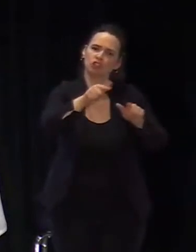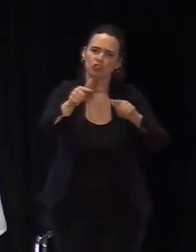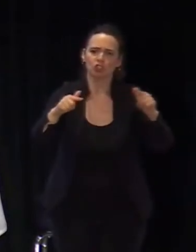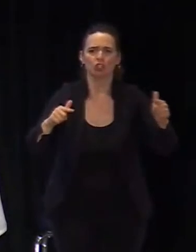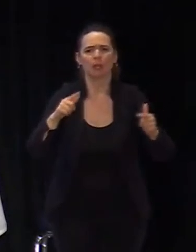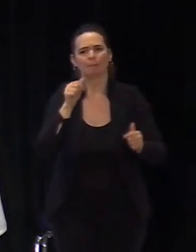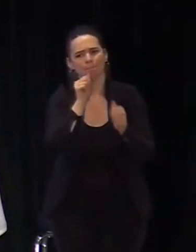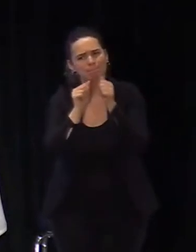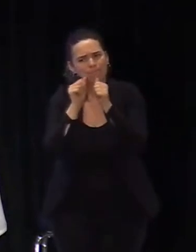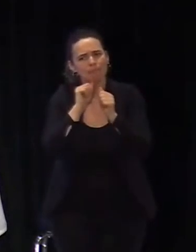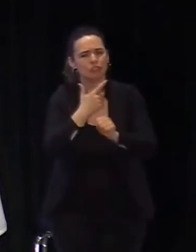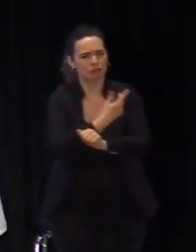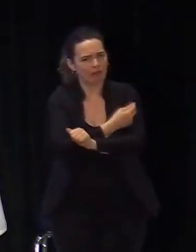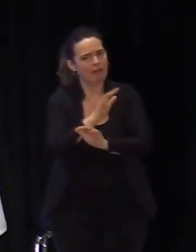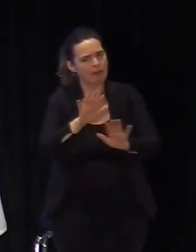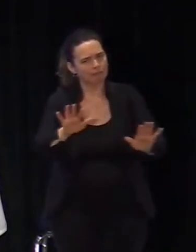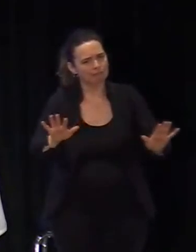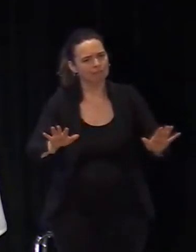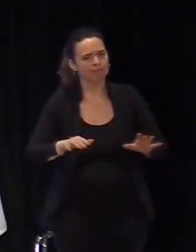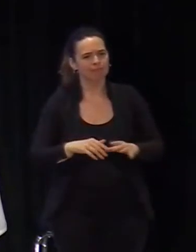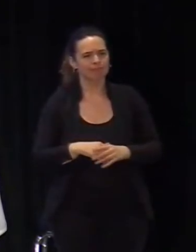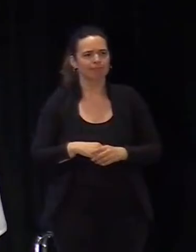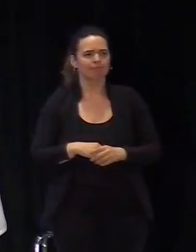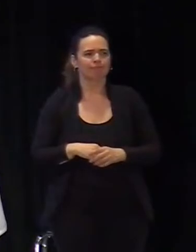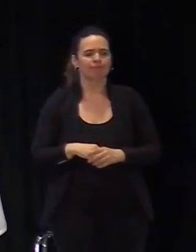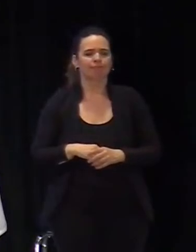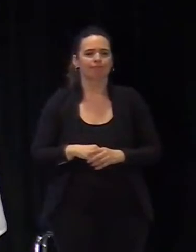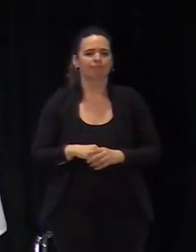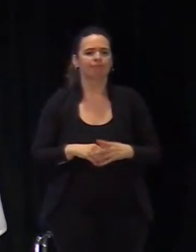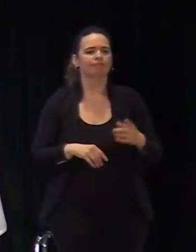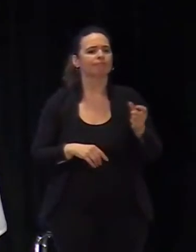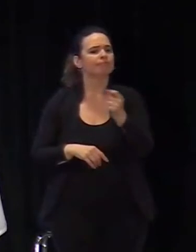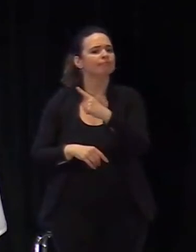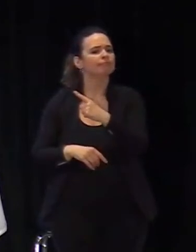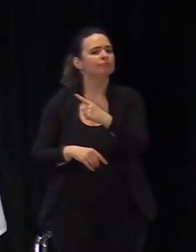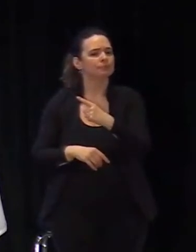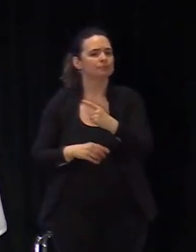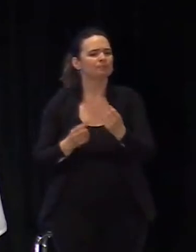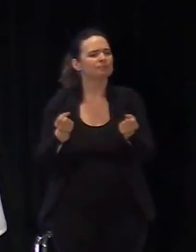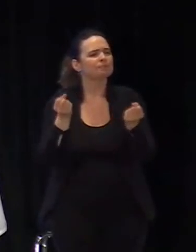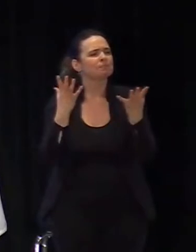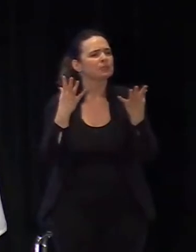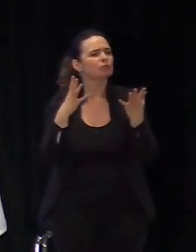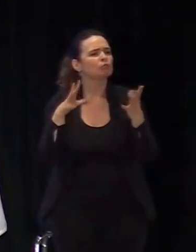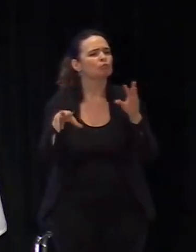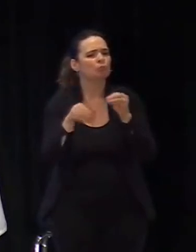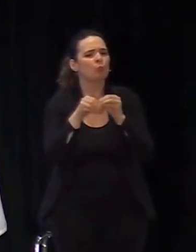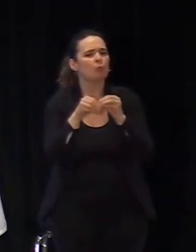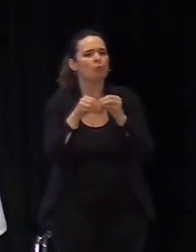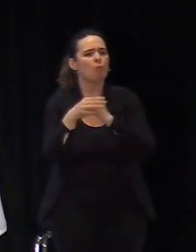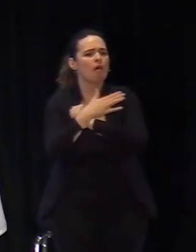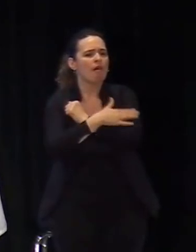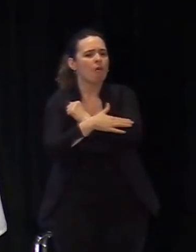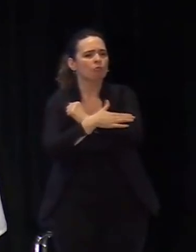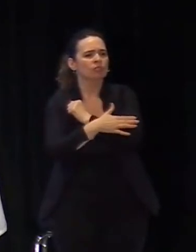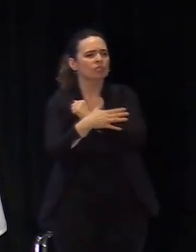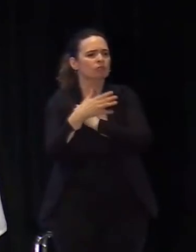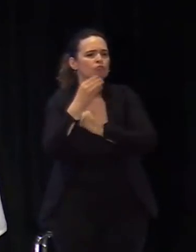patient. Ryan, do you have an updated number for the total number of county residents who have been